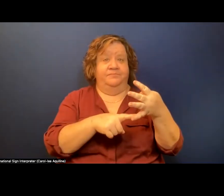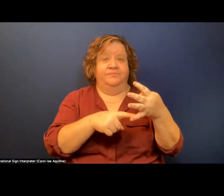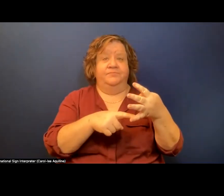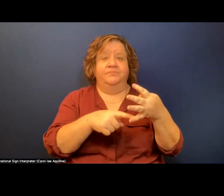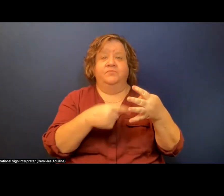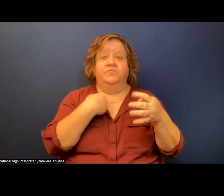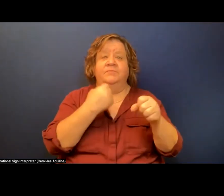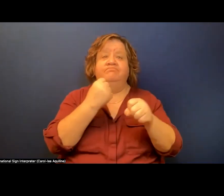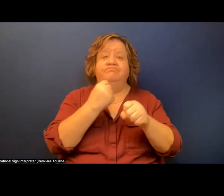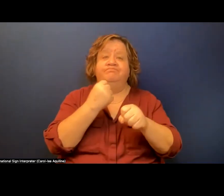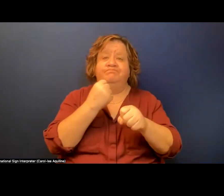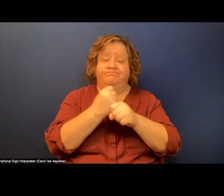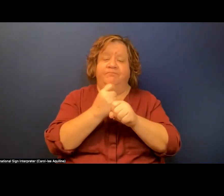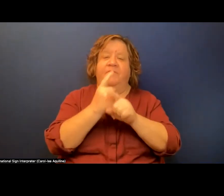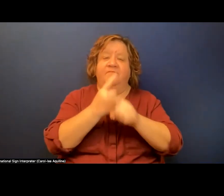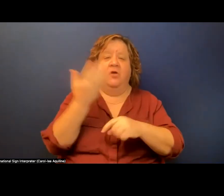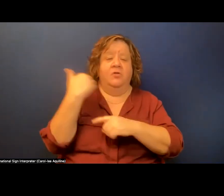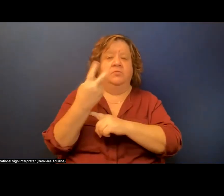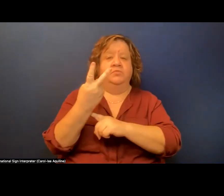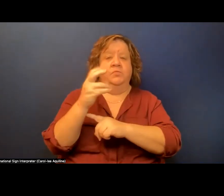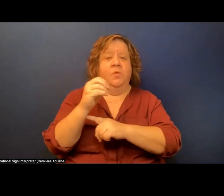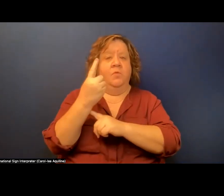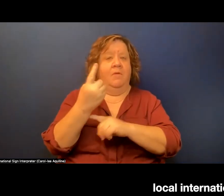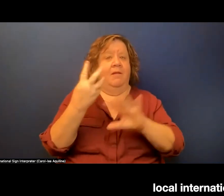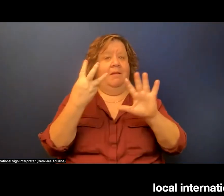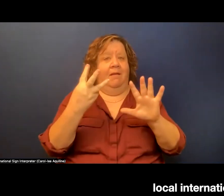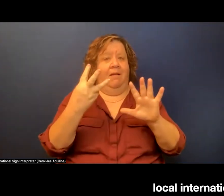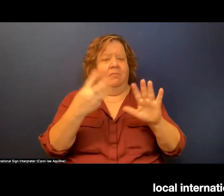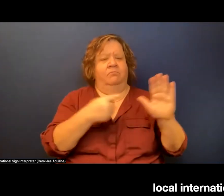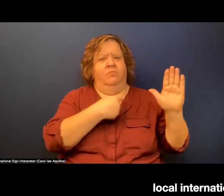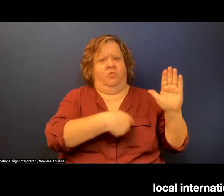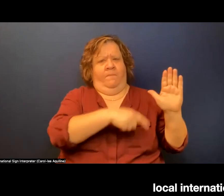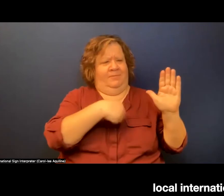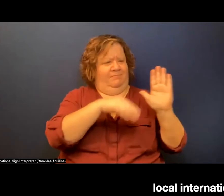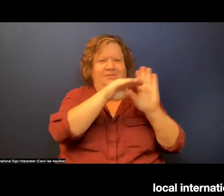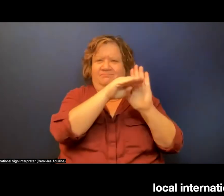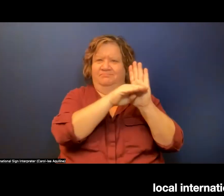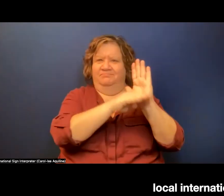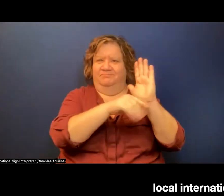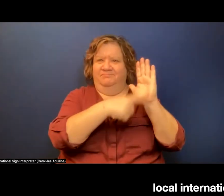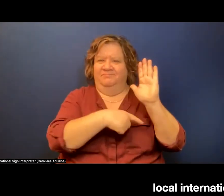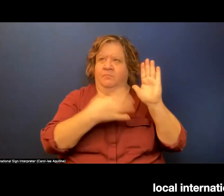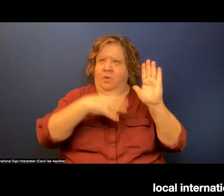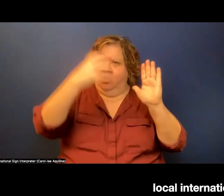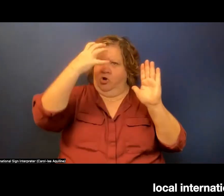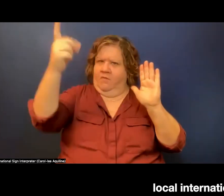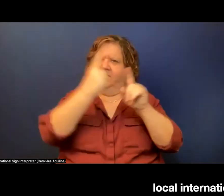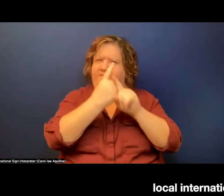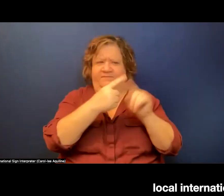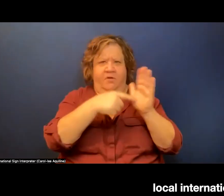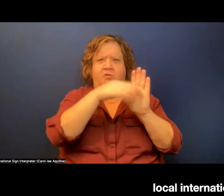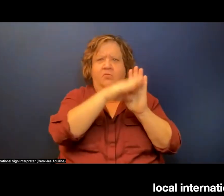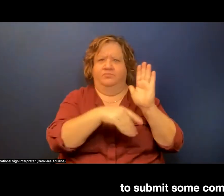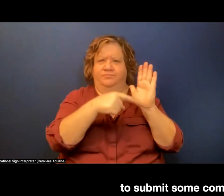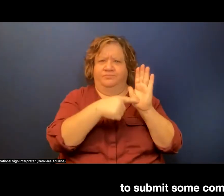that experience, in partnership with local and international organizations, we were